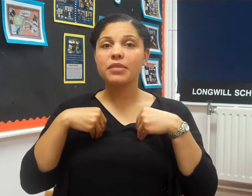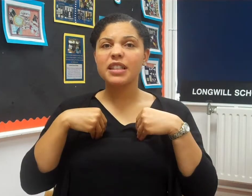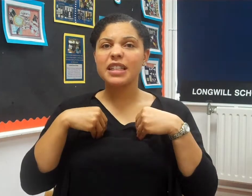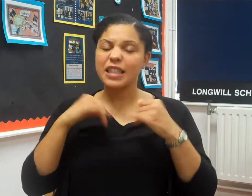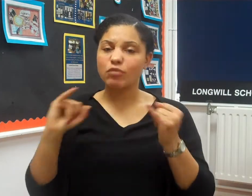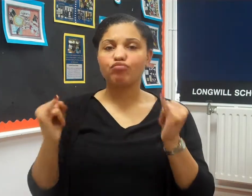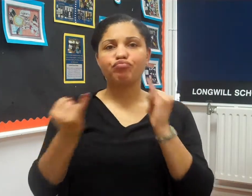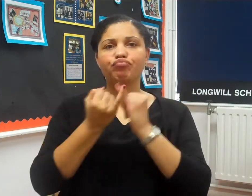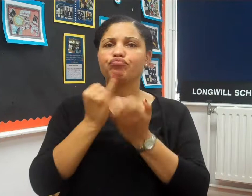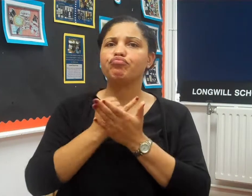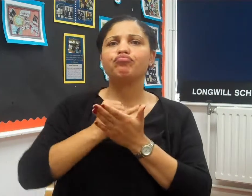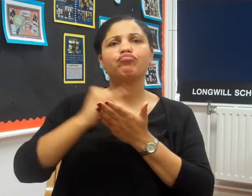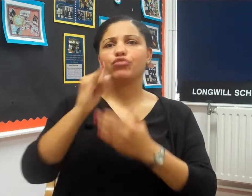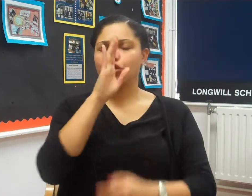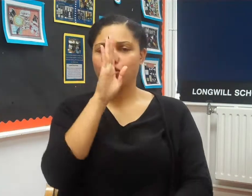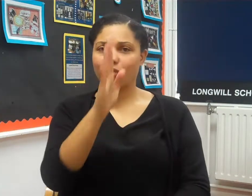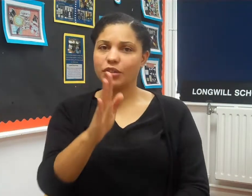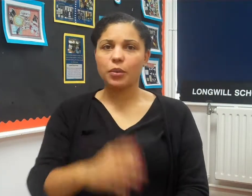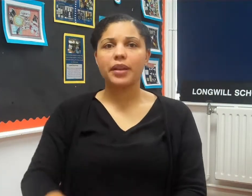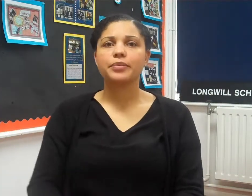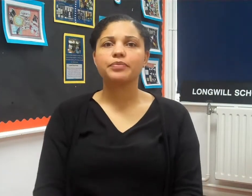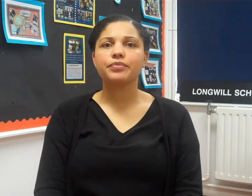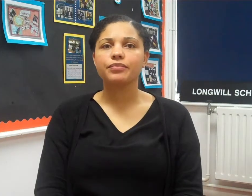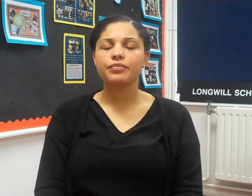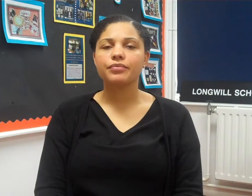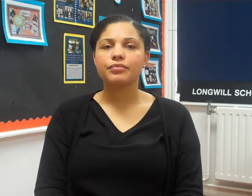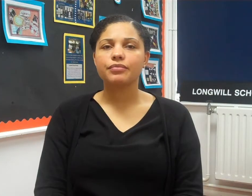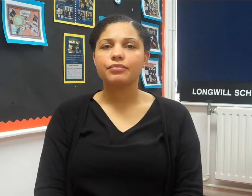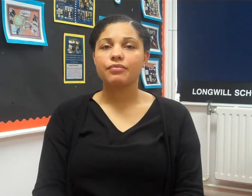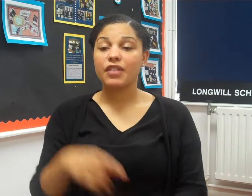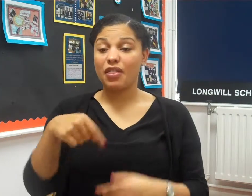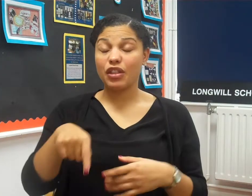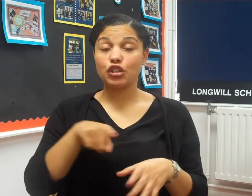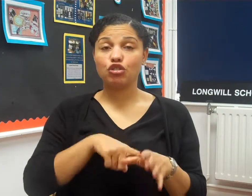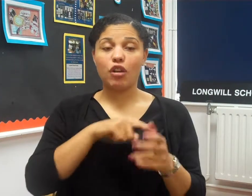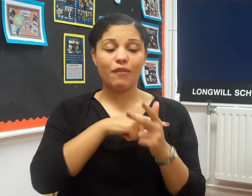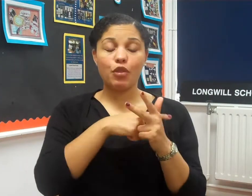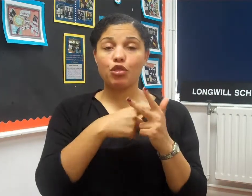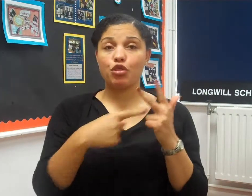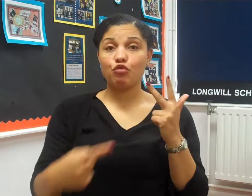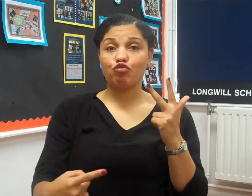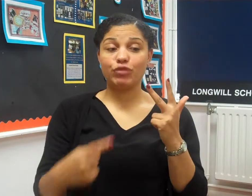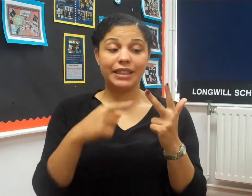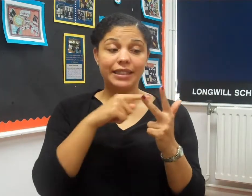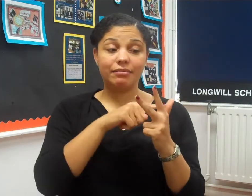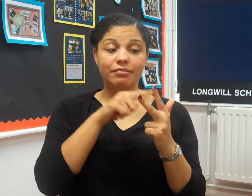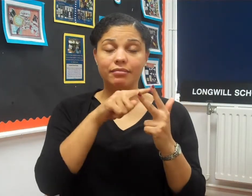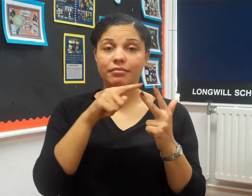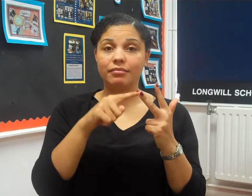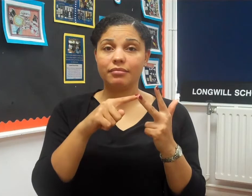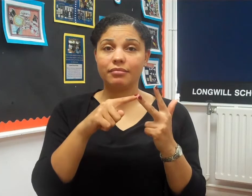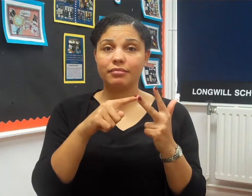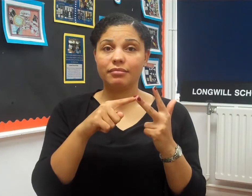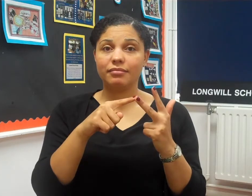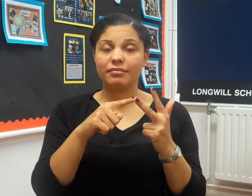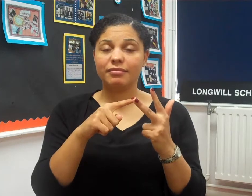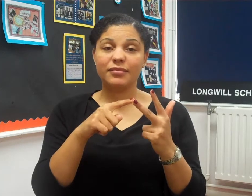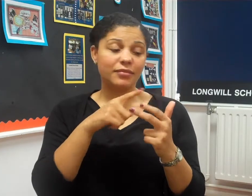having any signs of the illness at all. This year, there are 3 types of flu vaccine. The nasal spray, given